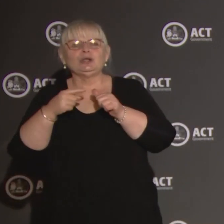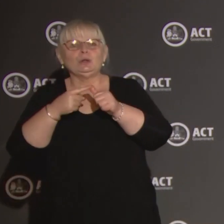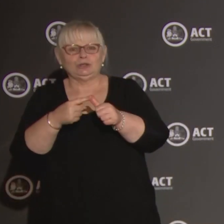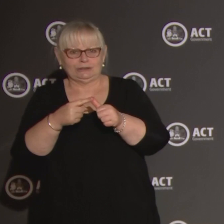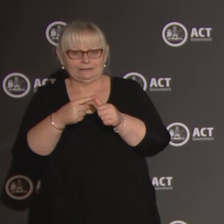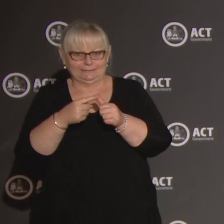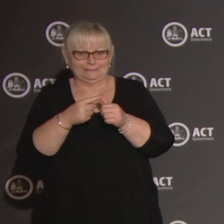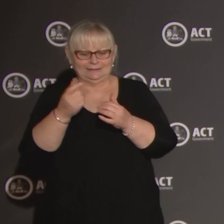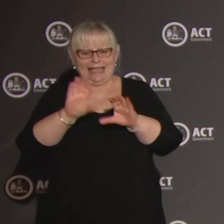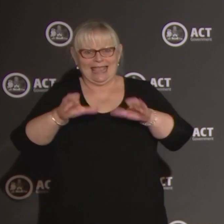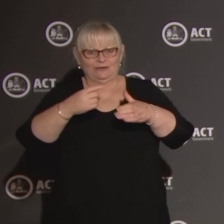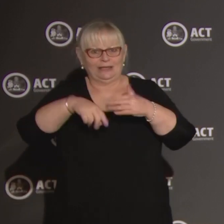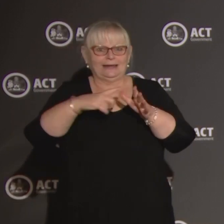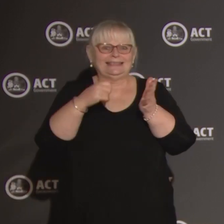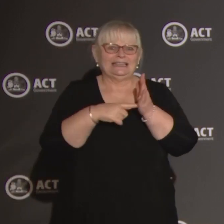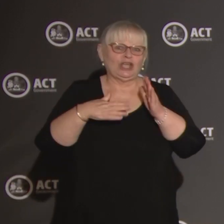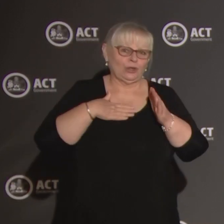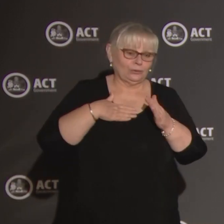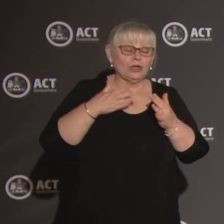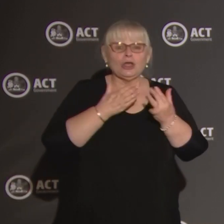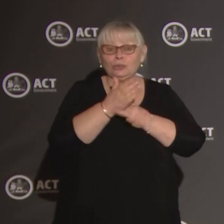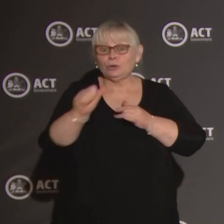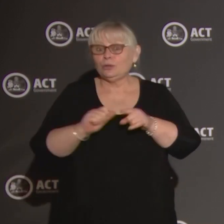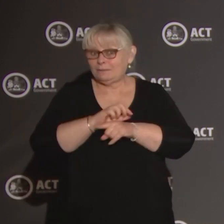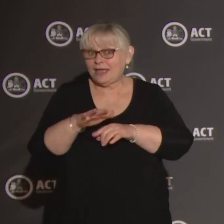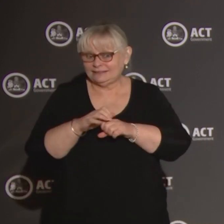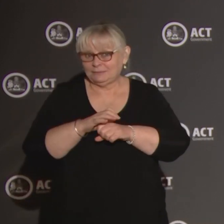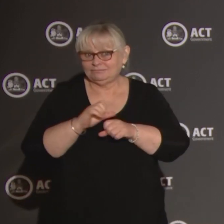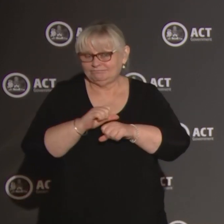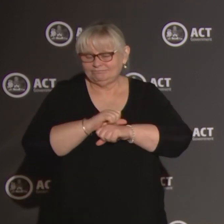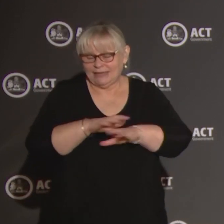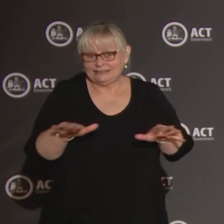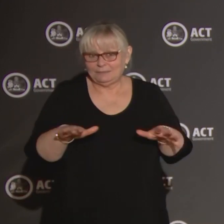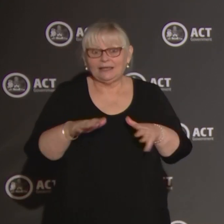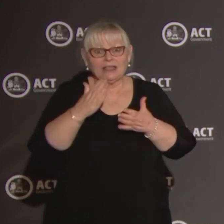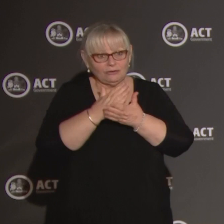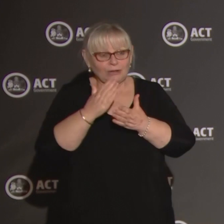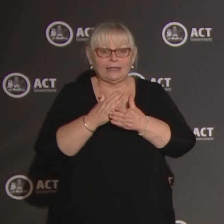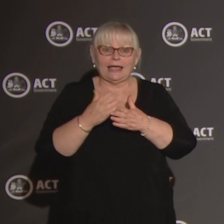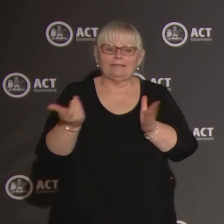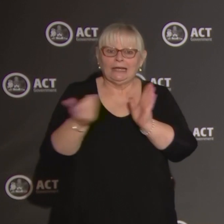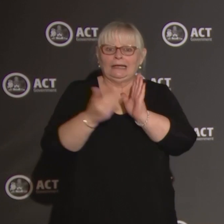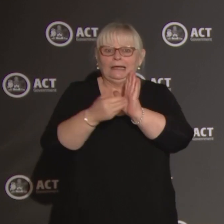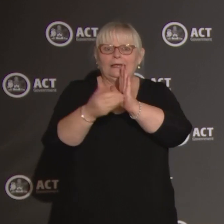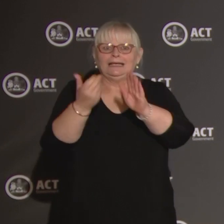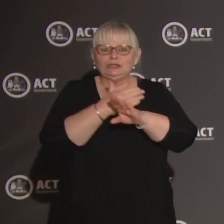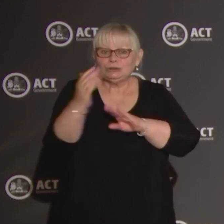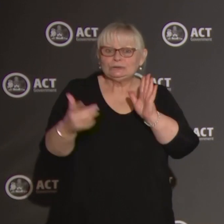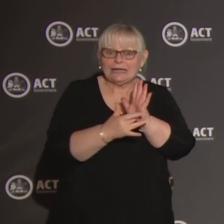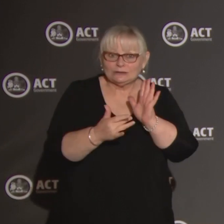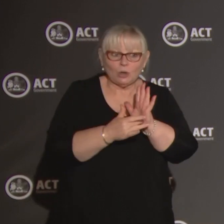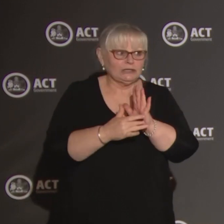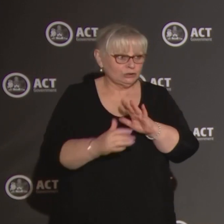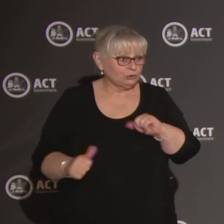of ACT Health. Throughout the pandemic, this team has risen to the challenge to put in place new technologies to support